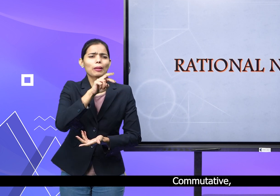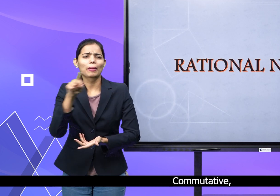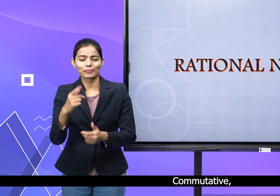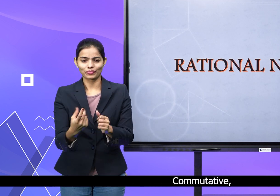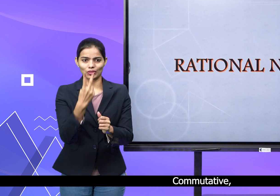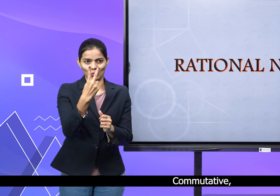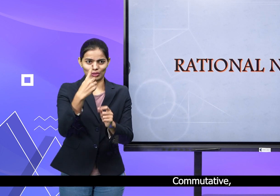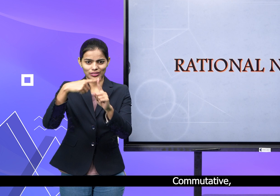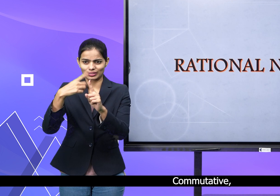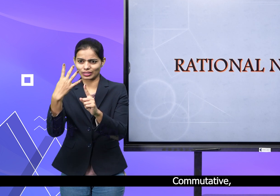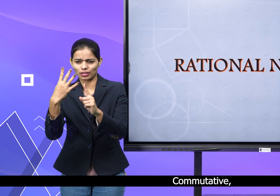commutative,